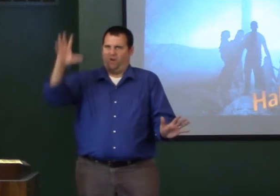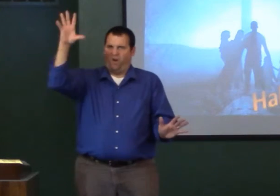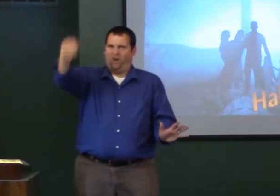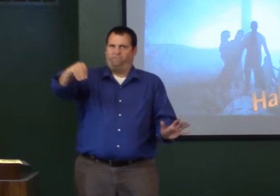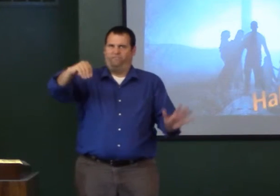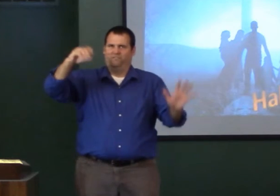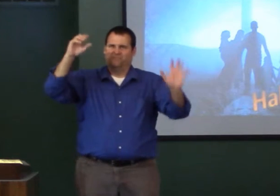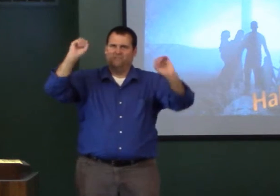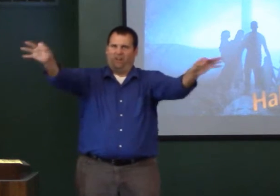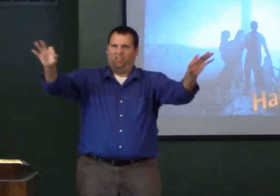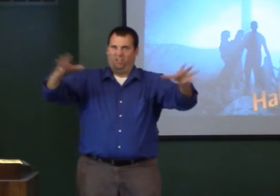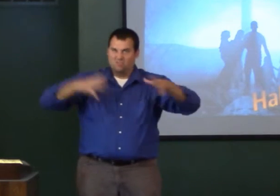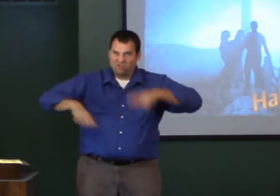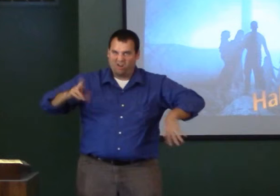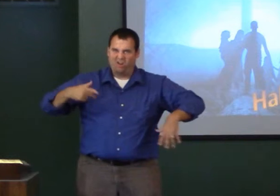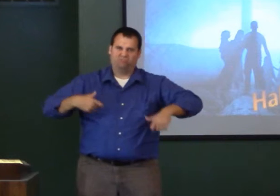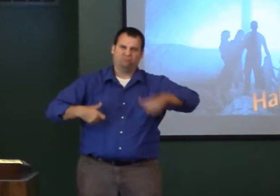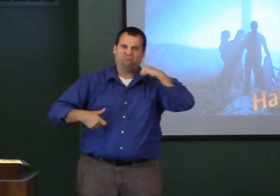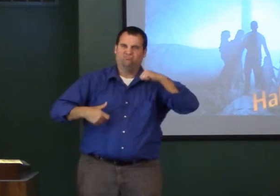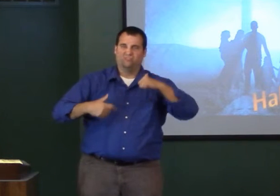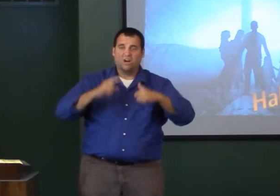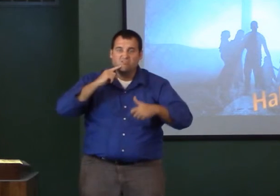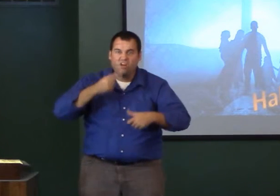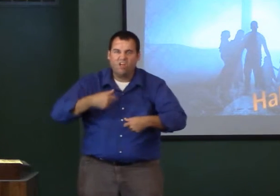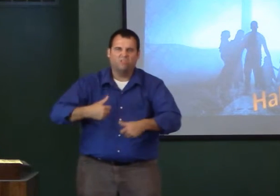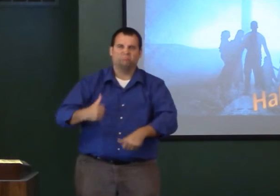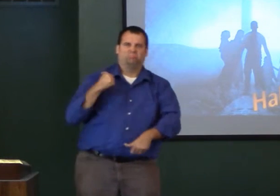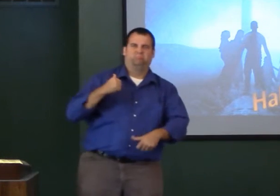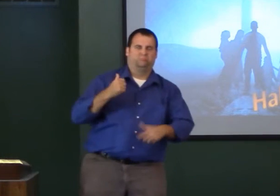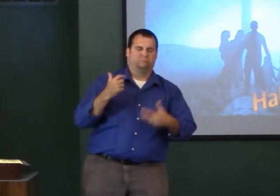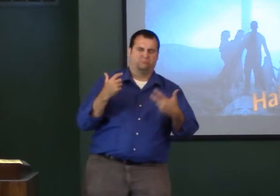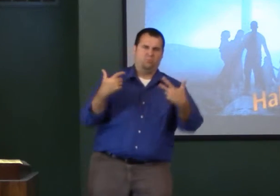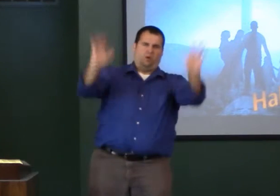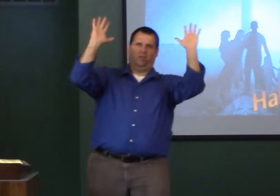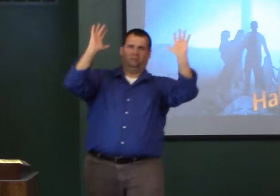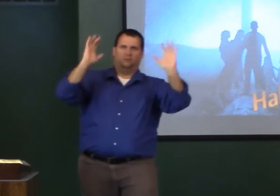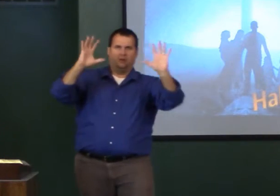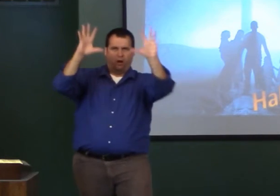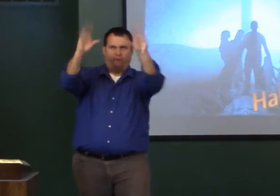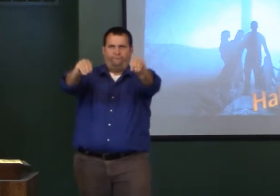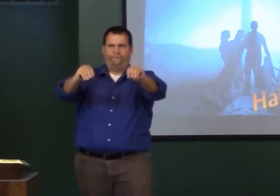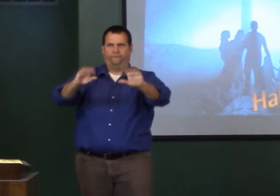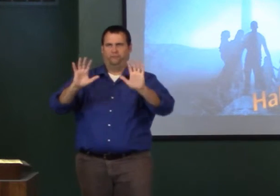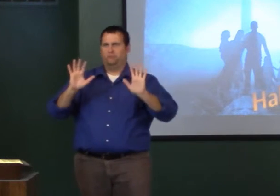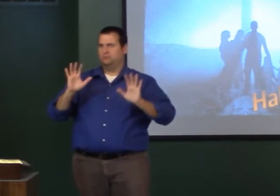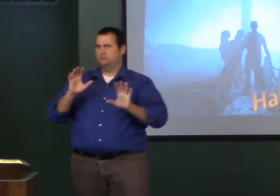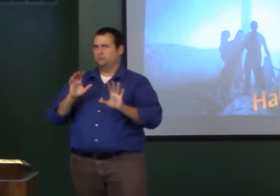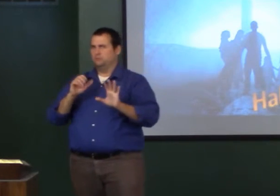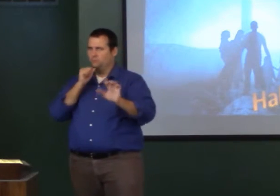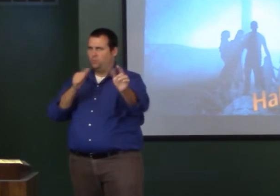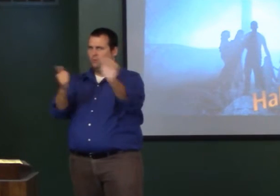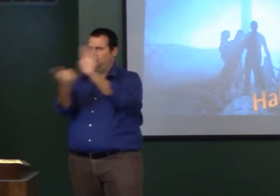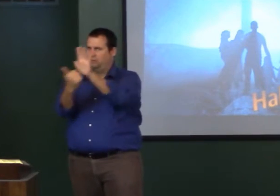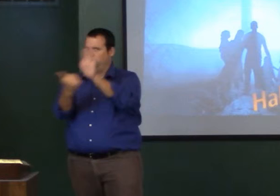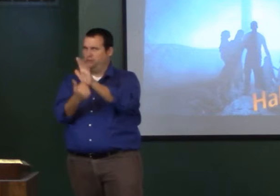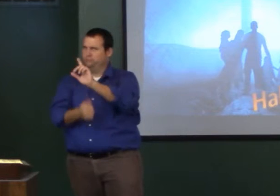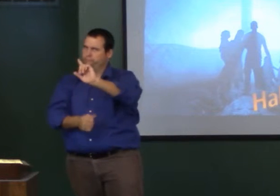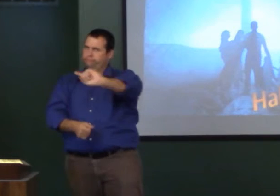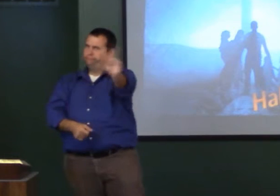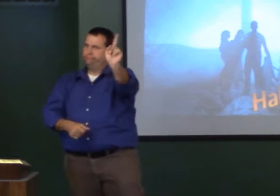okay. So turn your lights off and, you know, leave them alone. And they will not knock on the